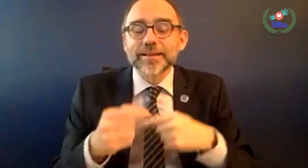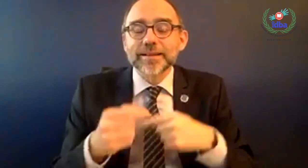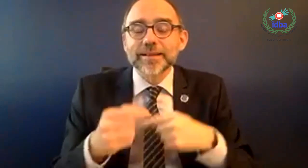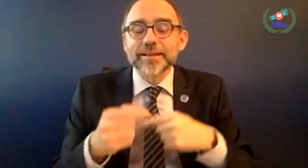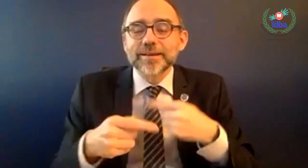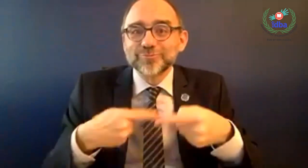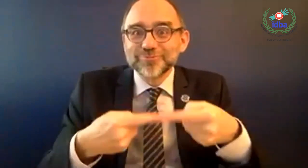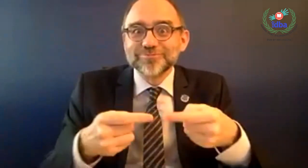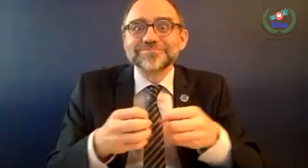Indian Sign Language